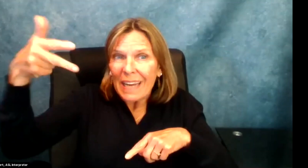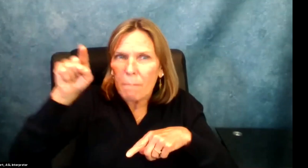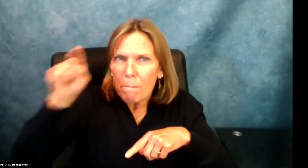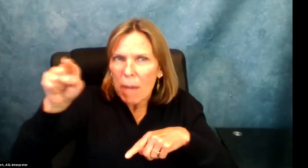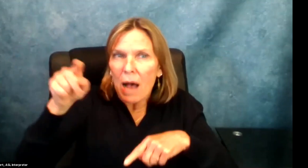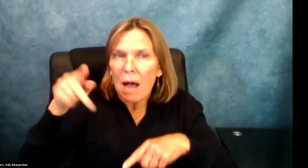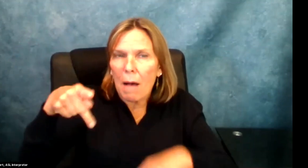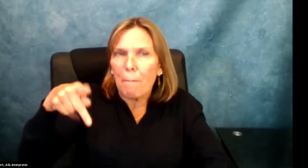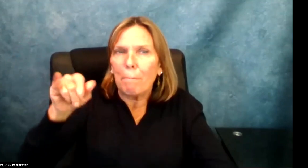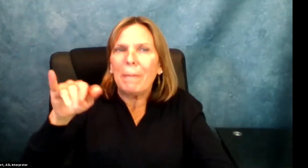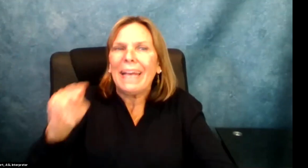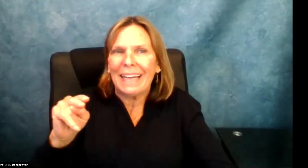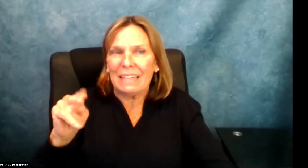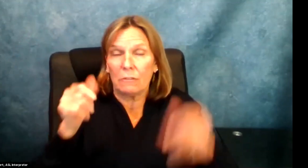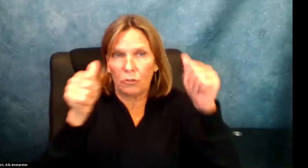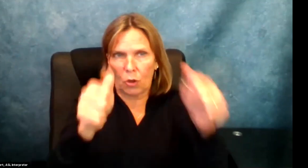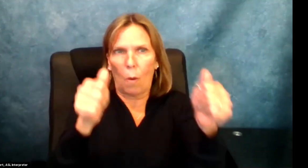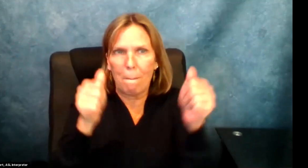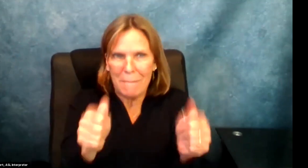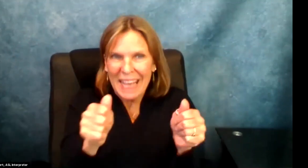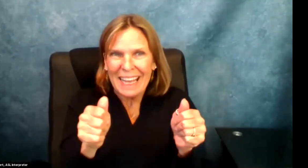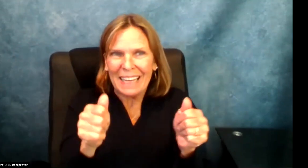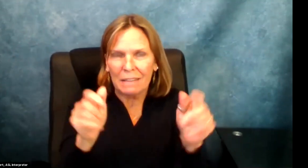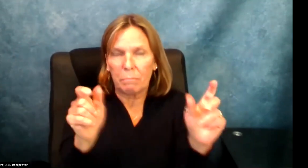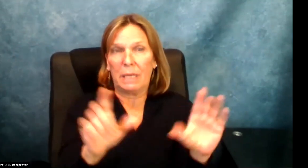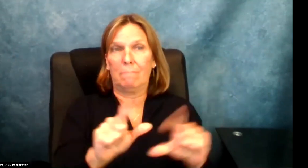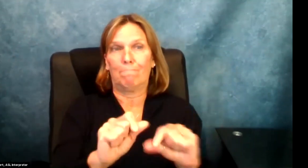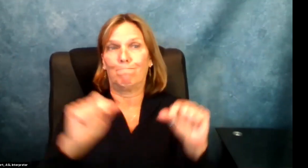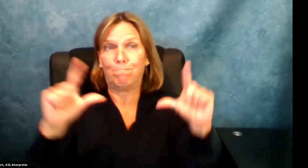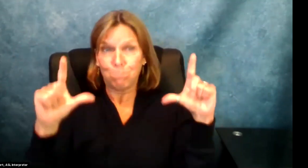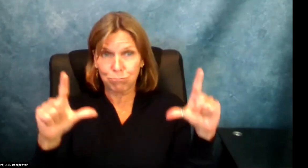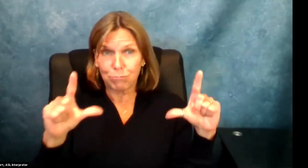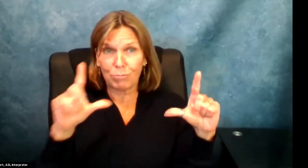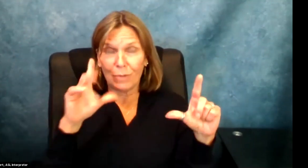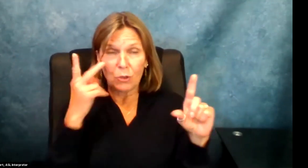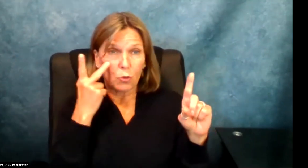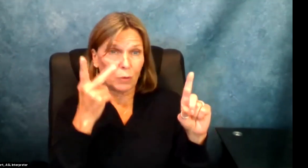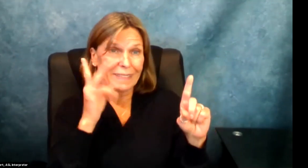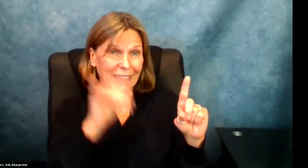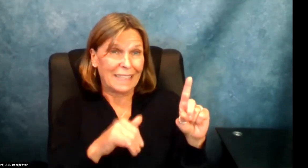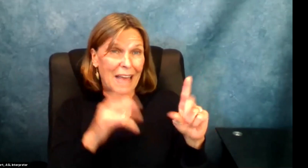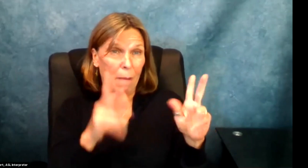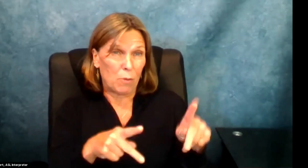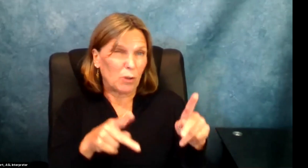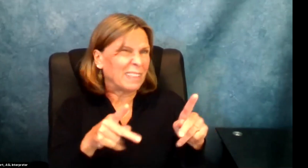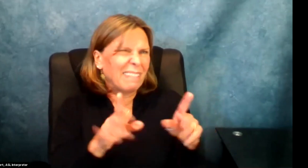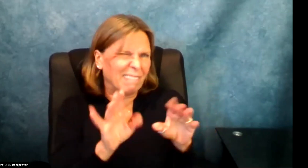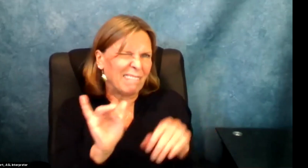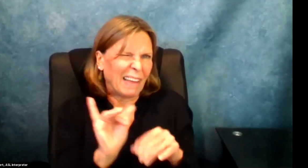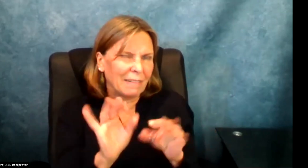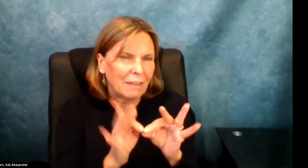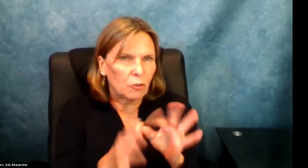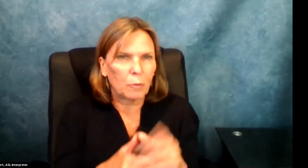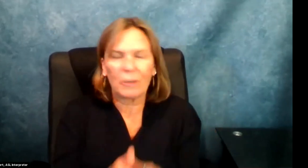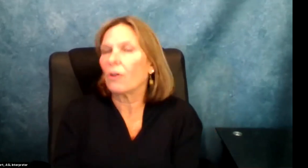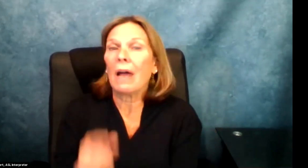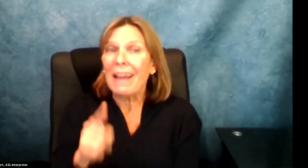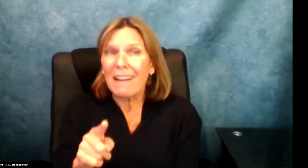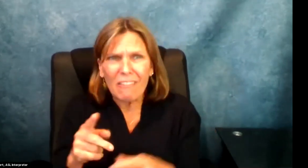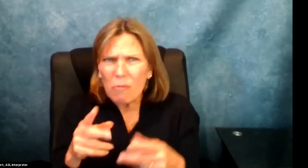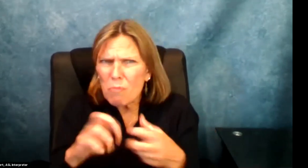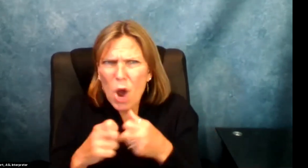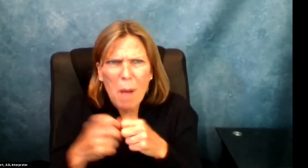pinned, you'll be able to see. So that's another option. And then if you're having any challenges, please, put that in the chat box as well.